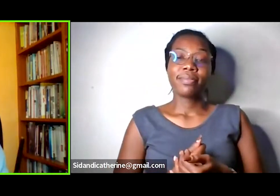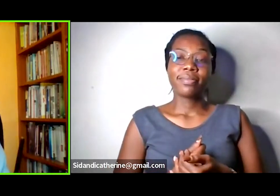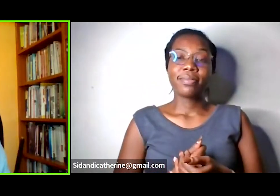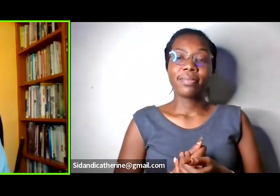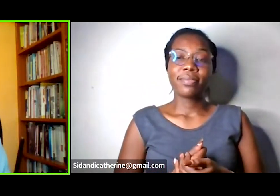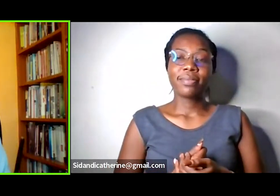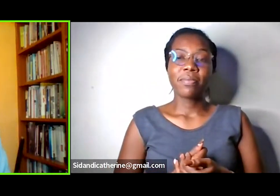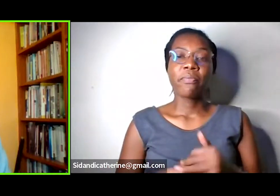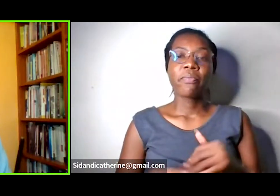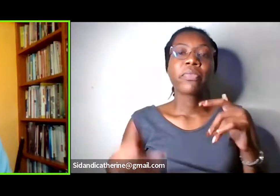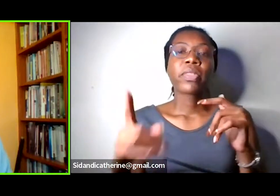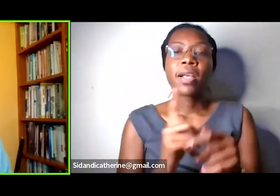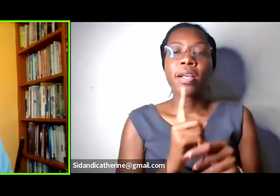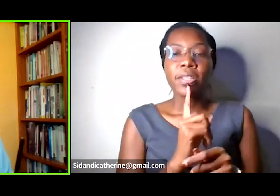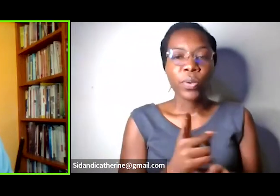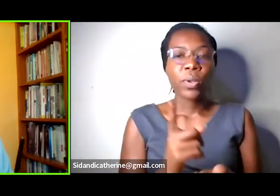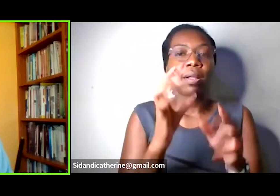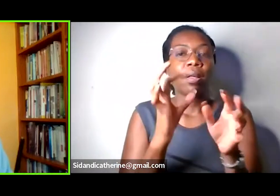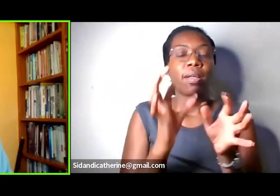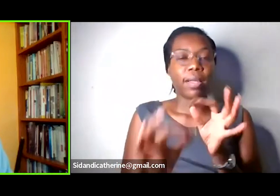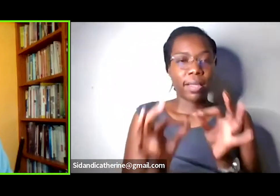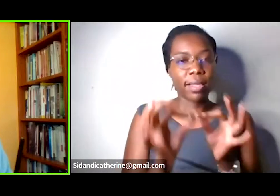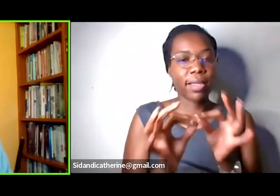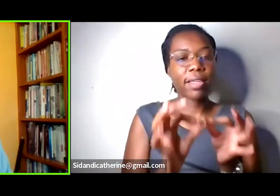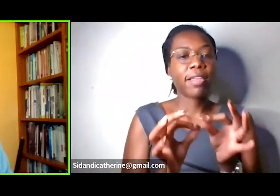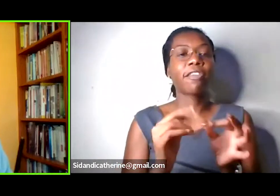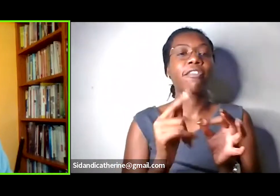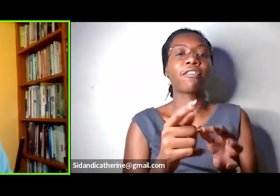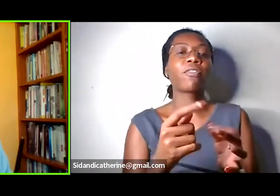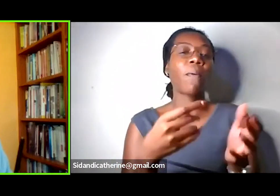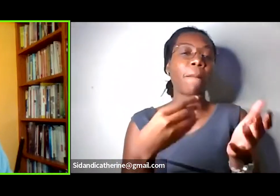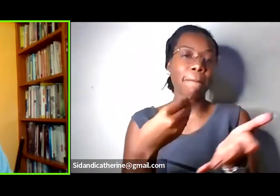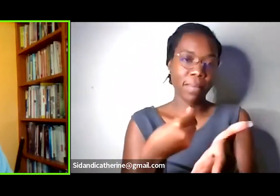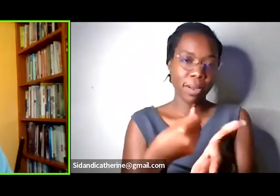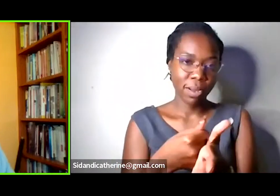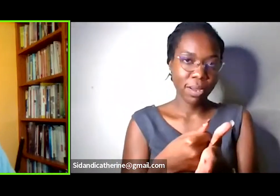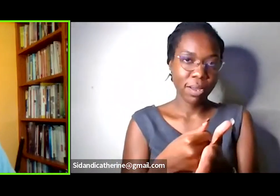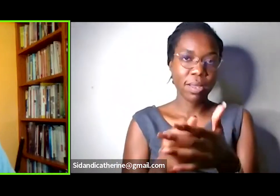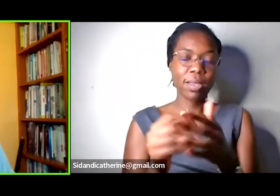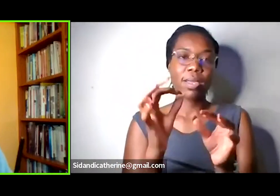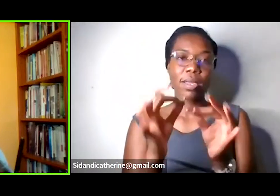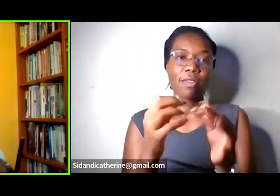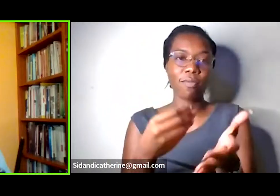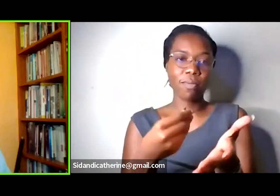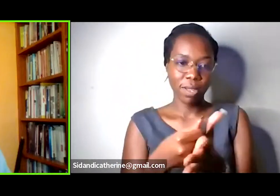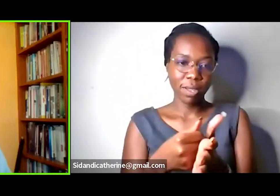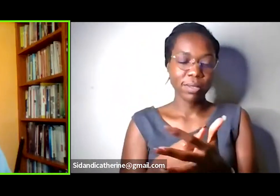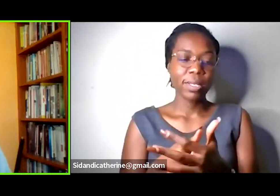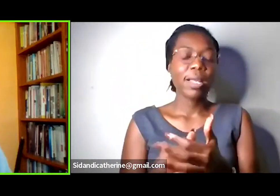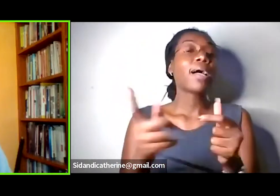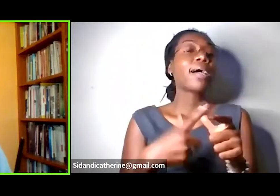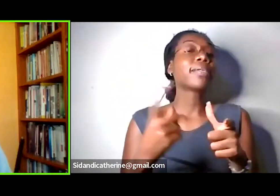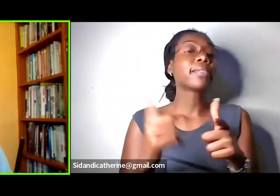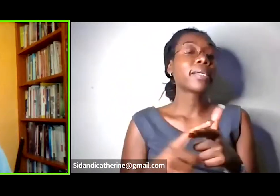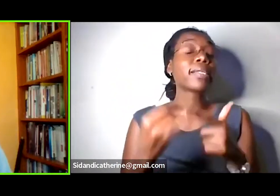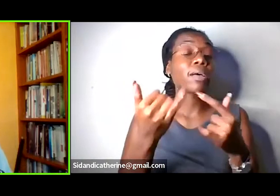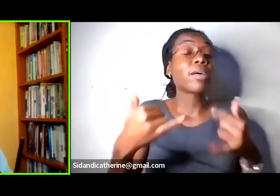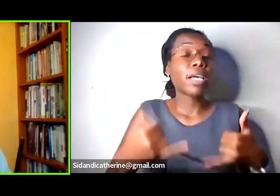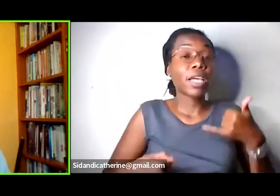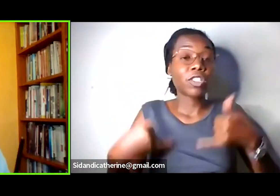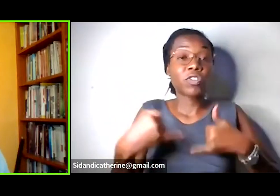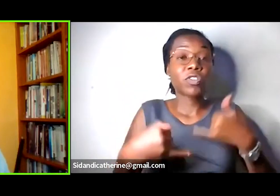not necessarily promoting this company. I have no shares there. But for an example of an offer is this